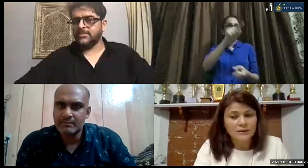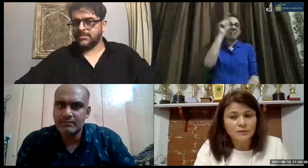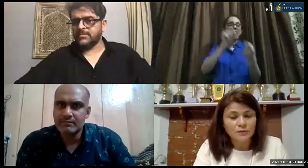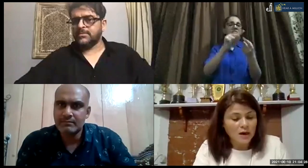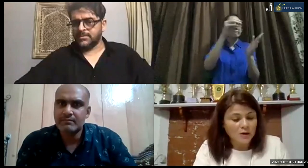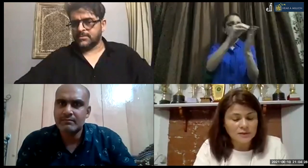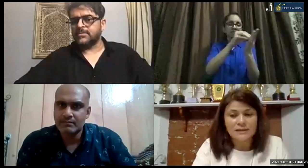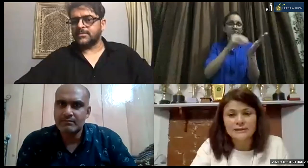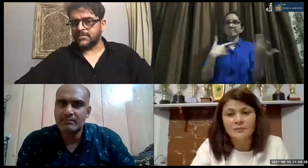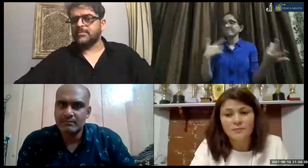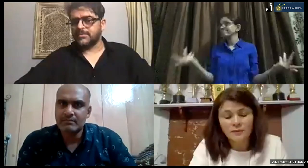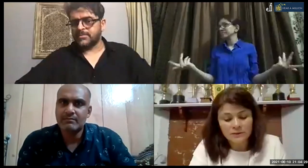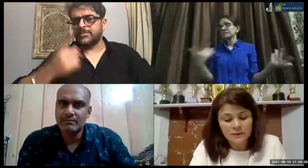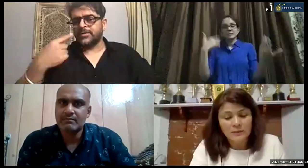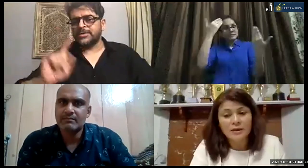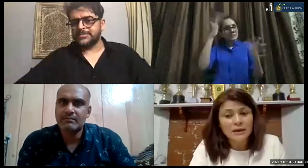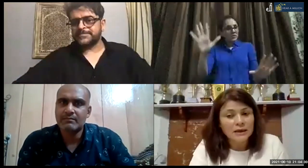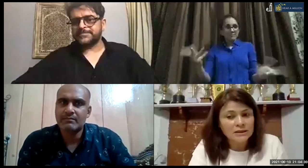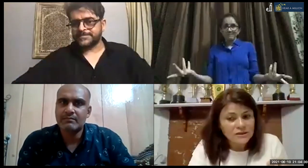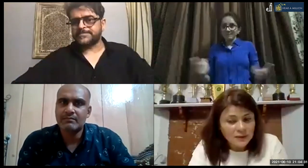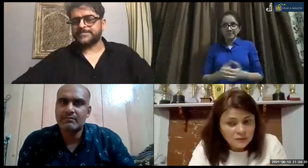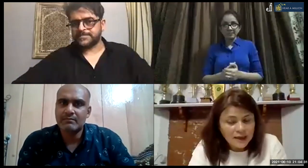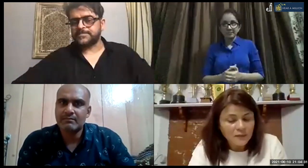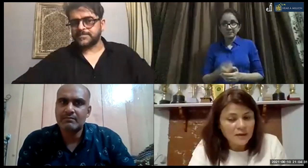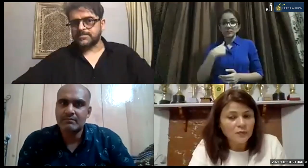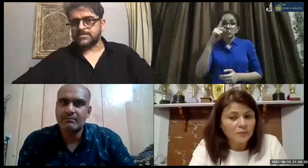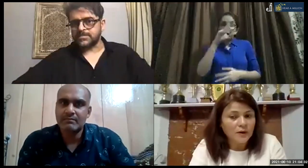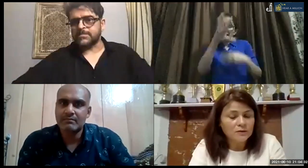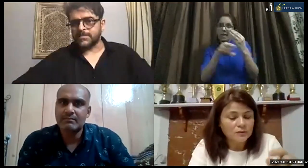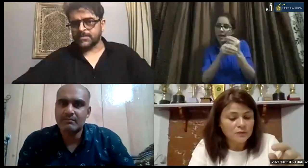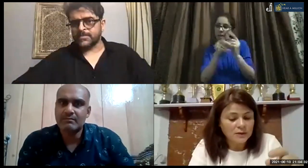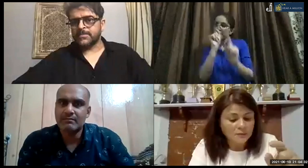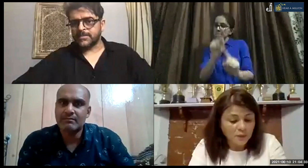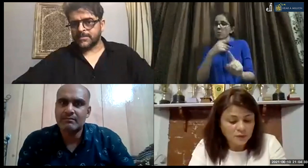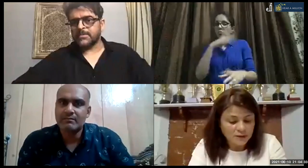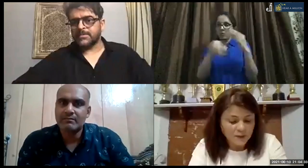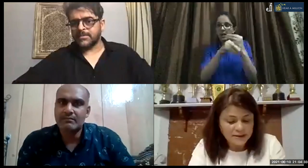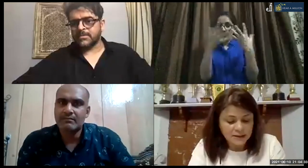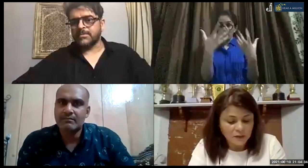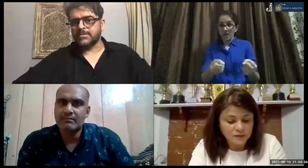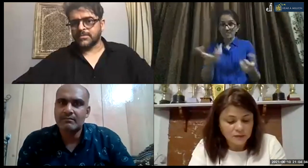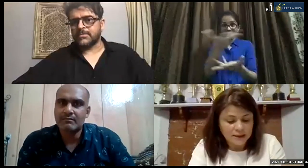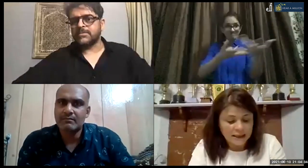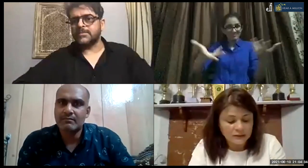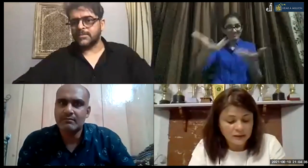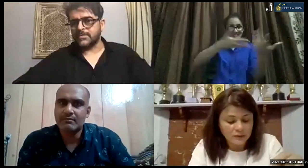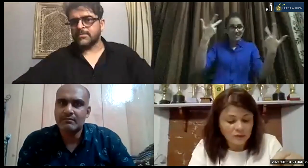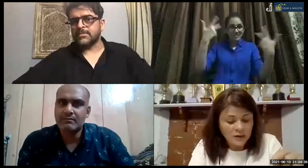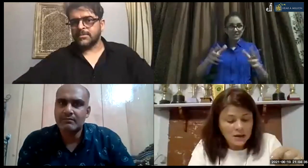And I don't know how this has come about. But I just want to add one more point to the poll, the question also